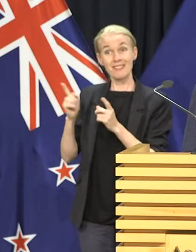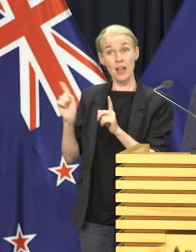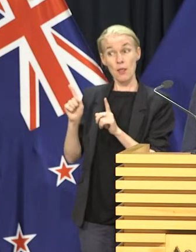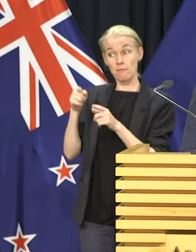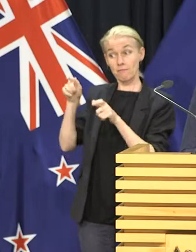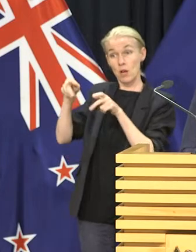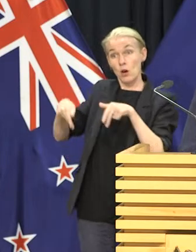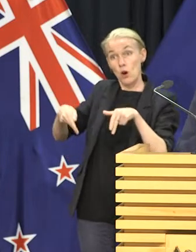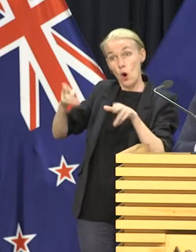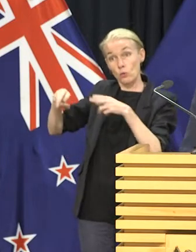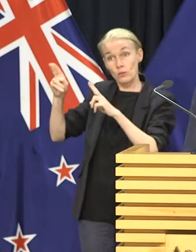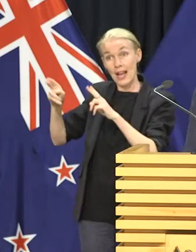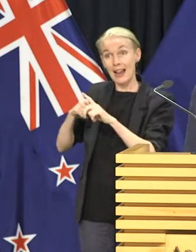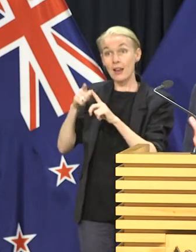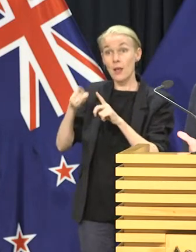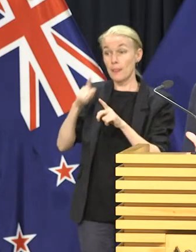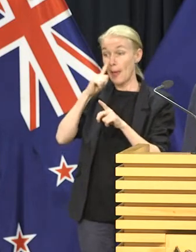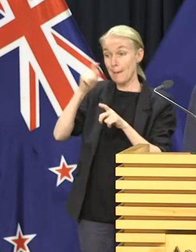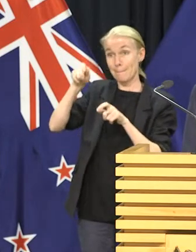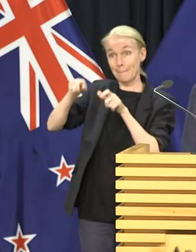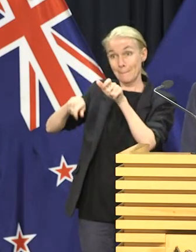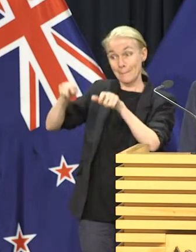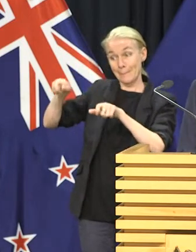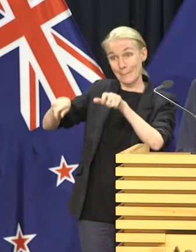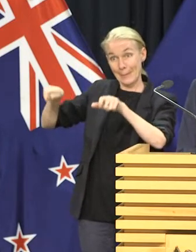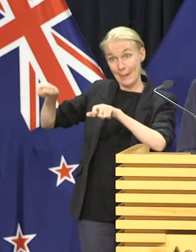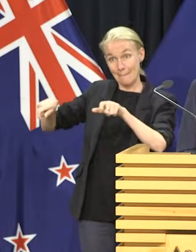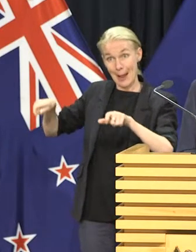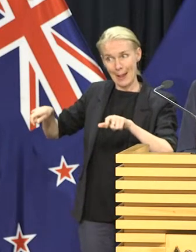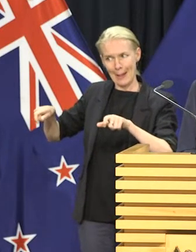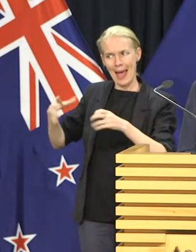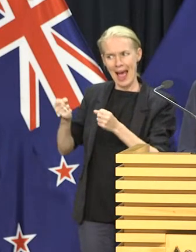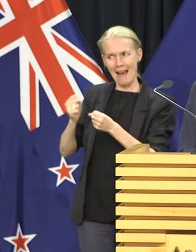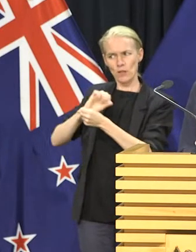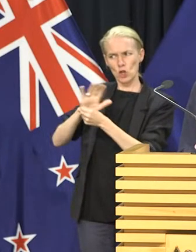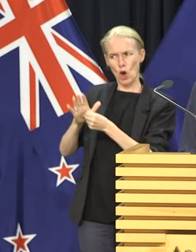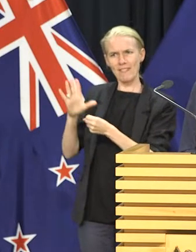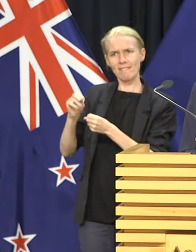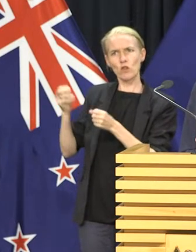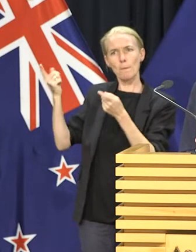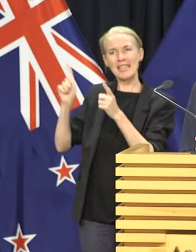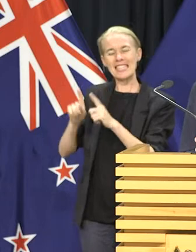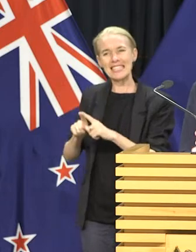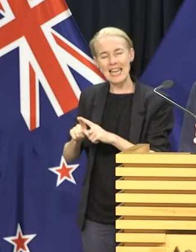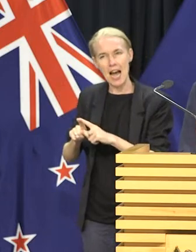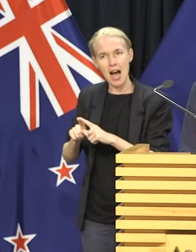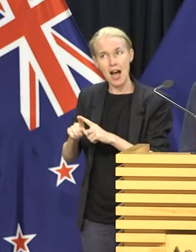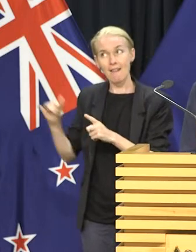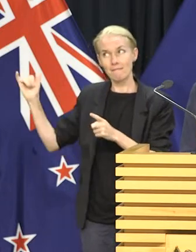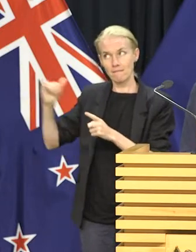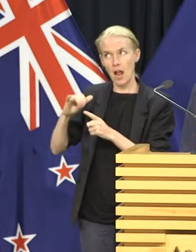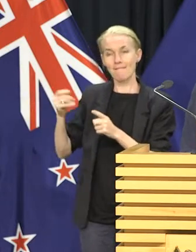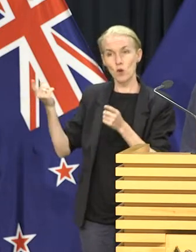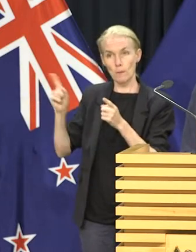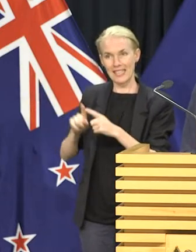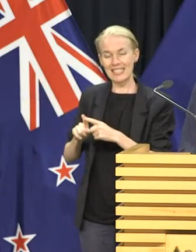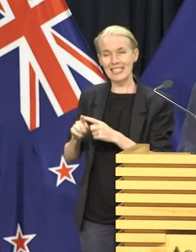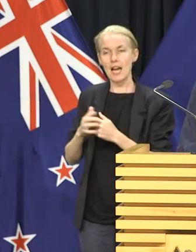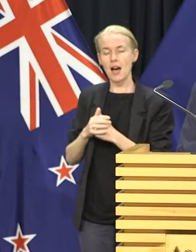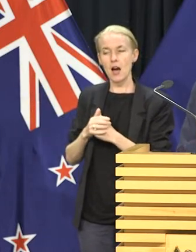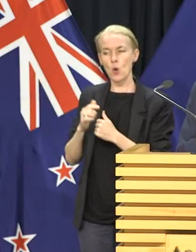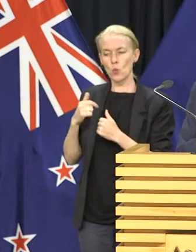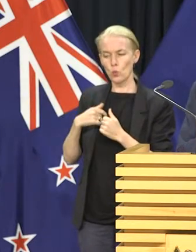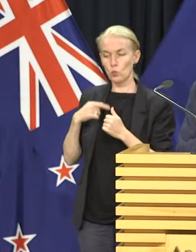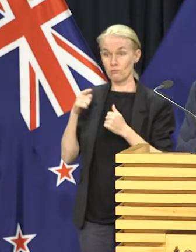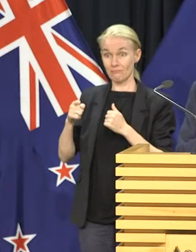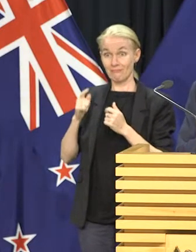particular the cycle threshold, the CT value of the tests, our conclusion is that the majority of those are people who